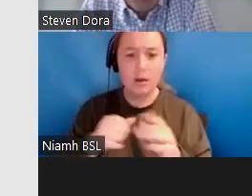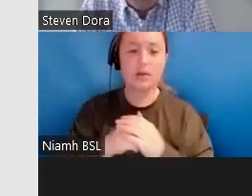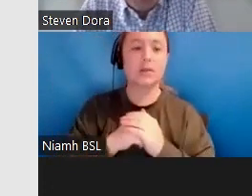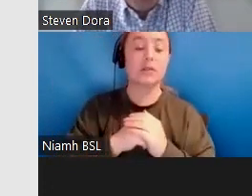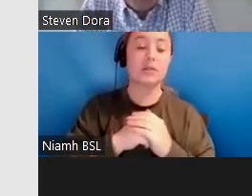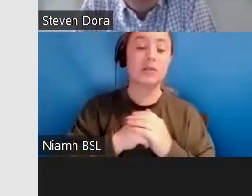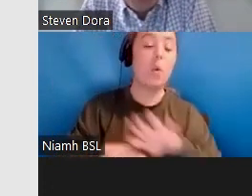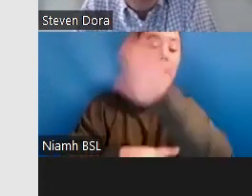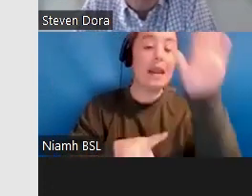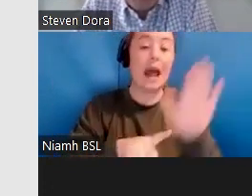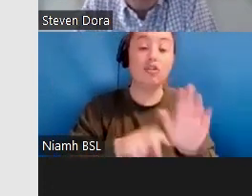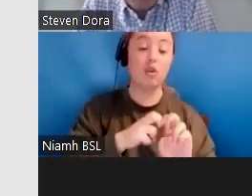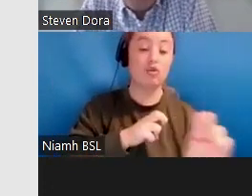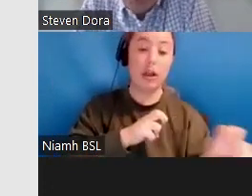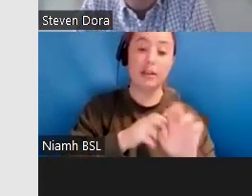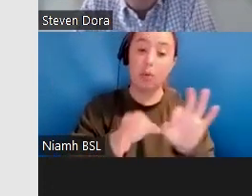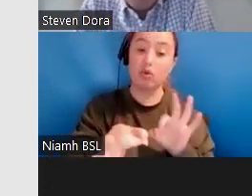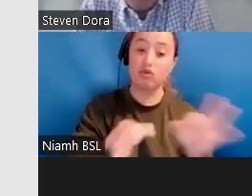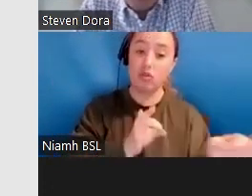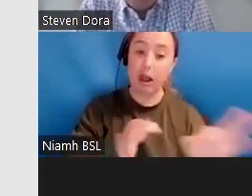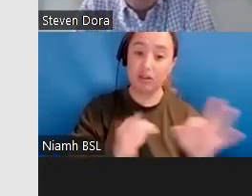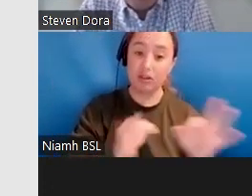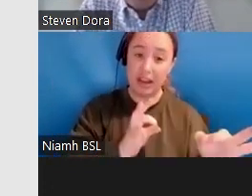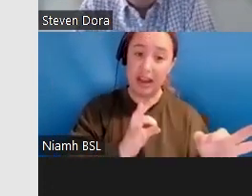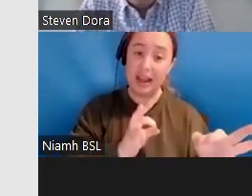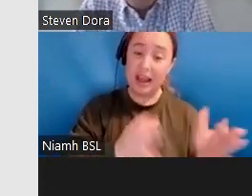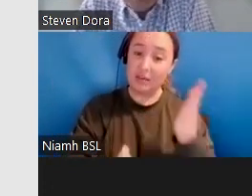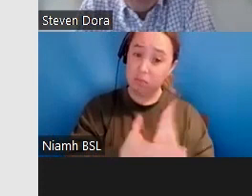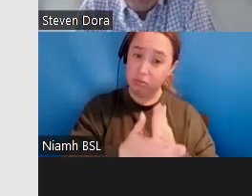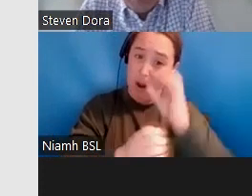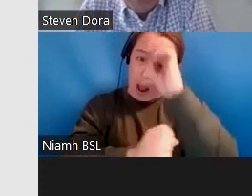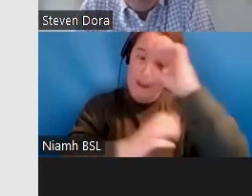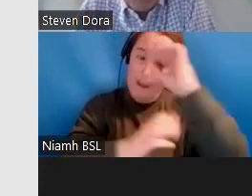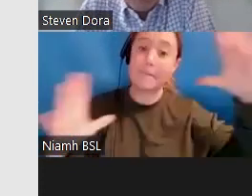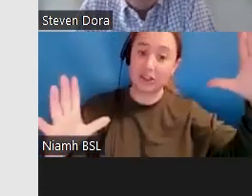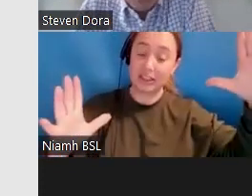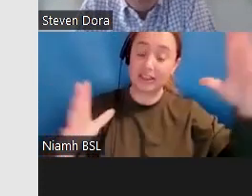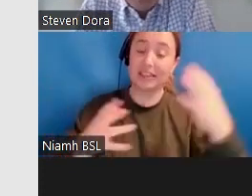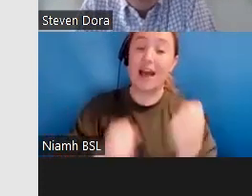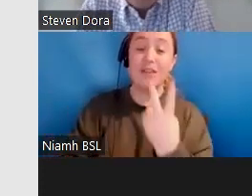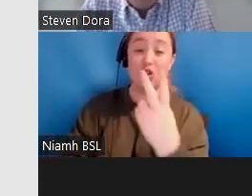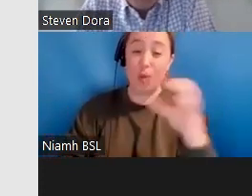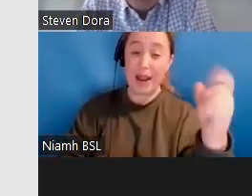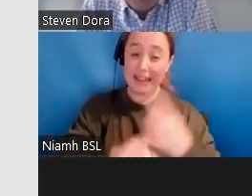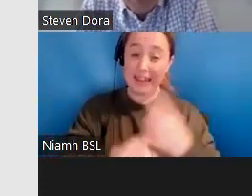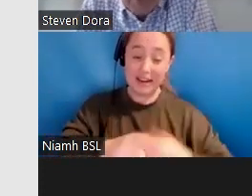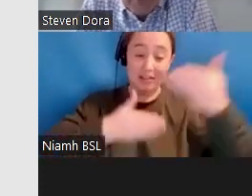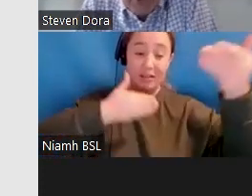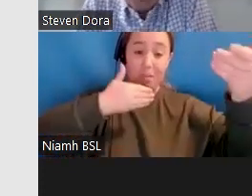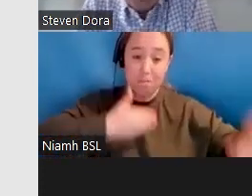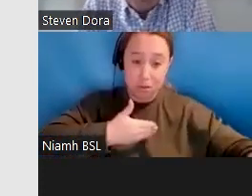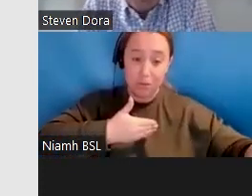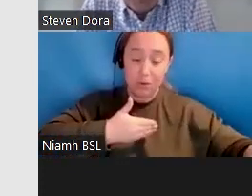Transport Strategy sets out an ambitious vision for Scotland's transport system for the next 20 years. The vision is underpinned by